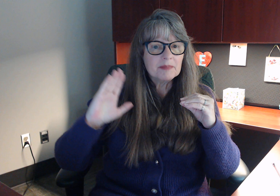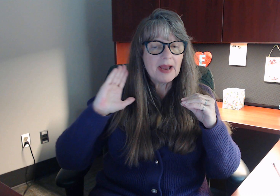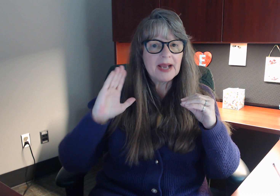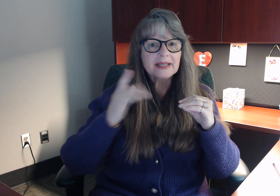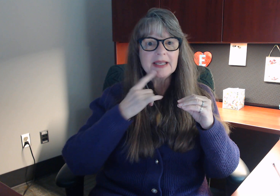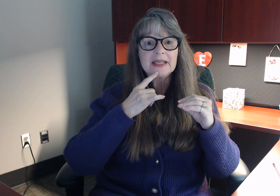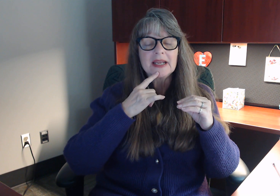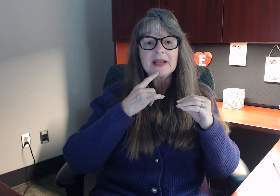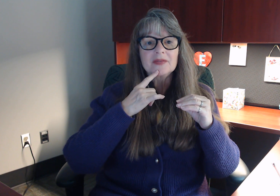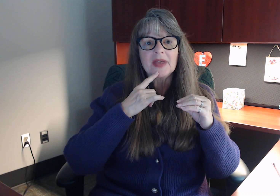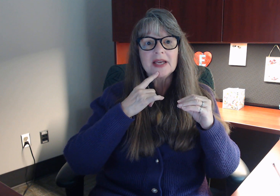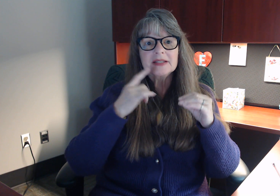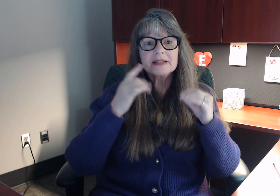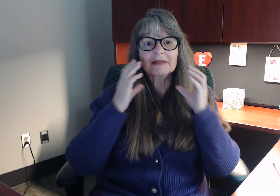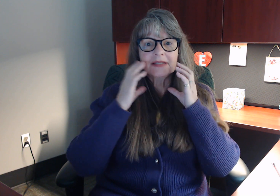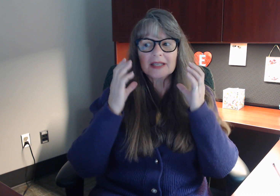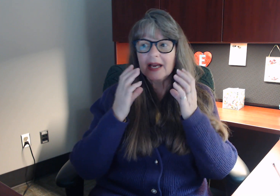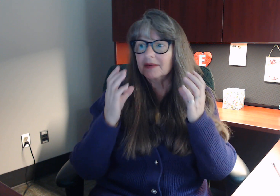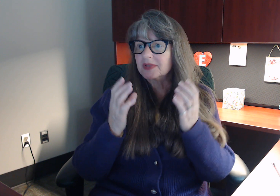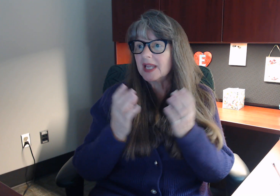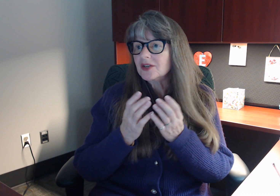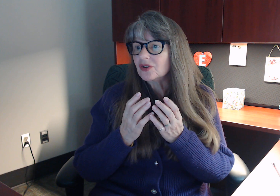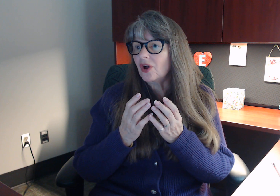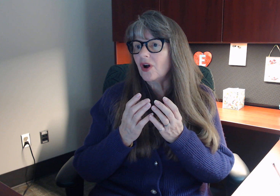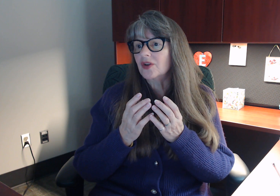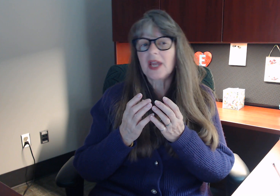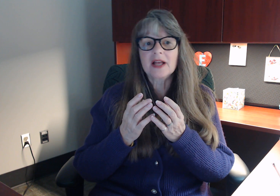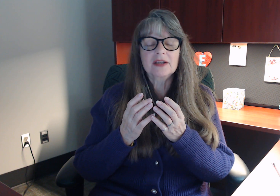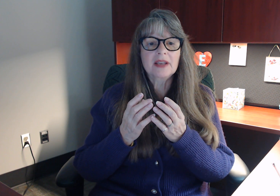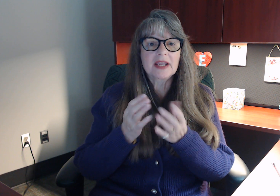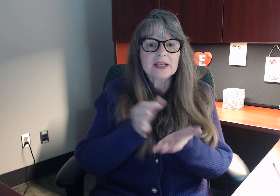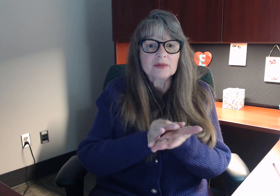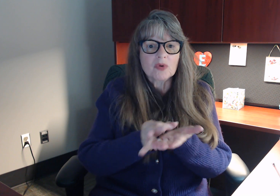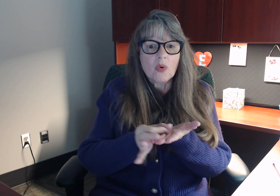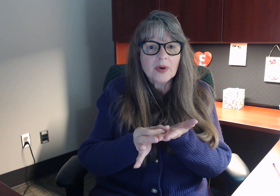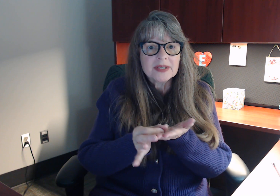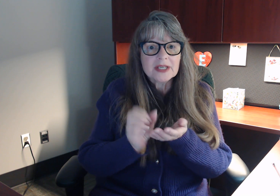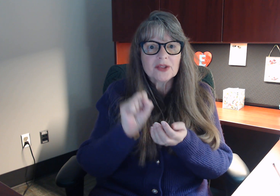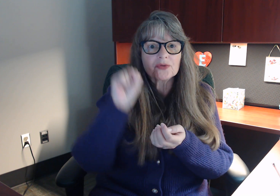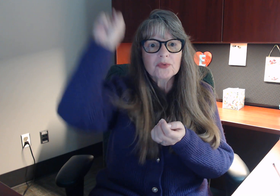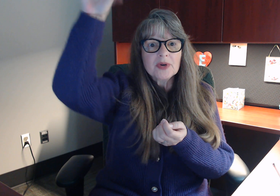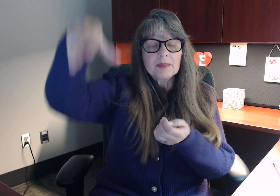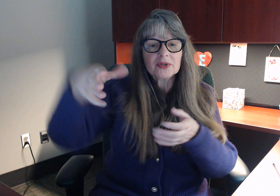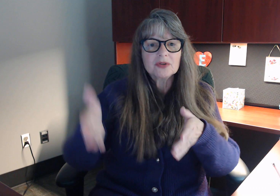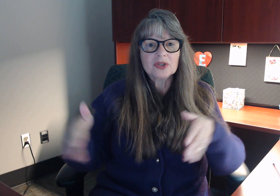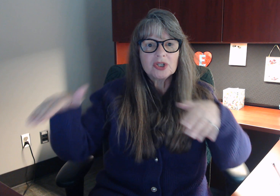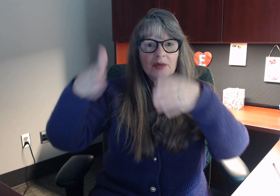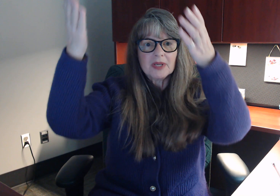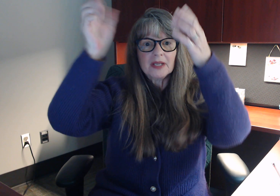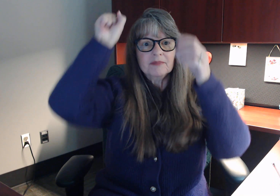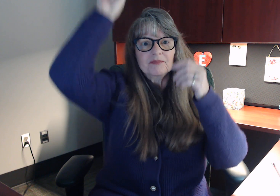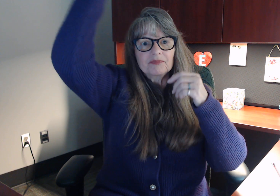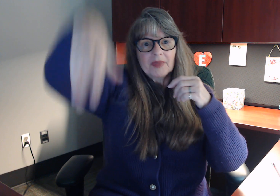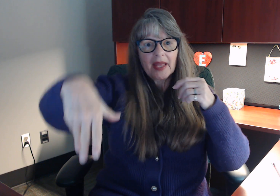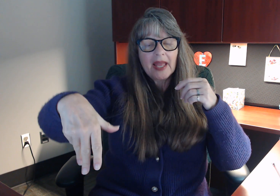back that Santa Claus had some coins and he threw it up into the chimney,